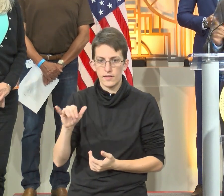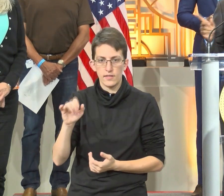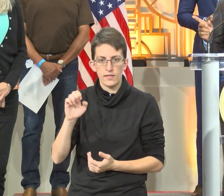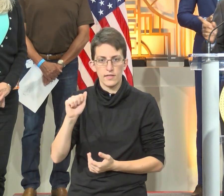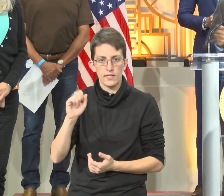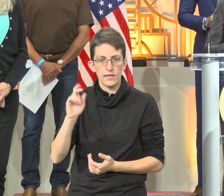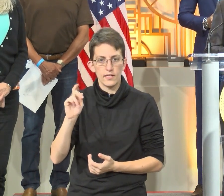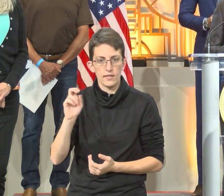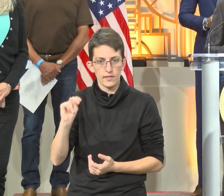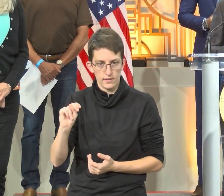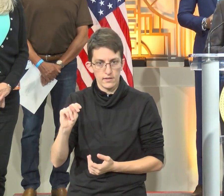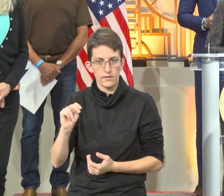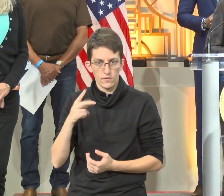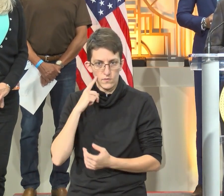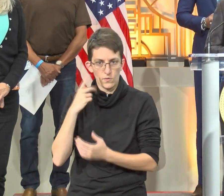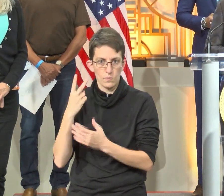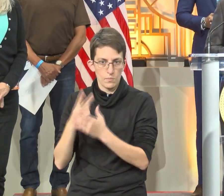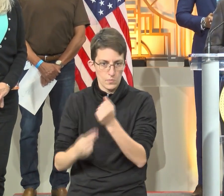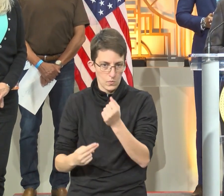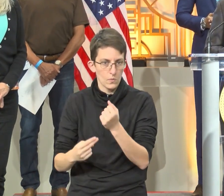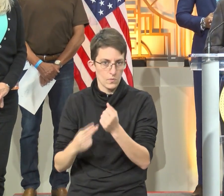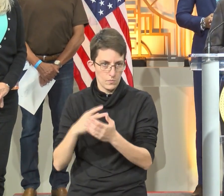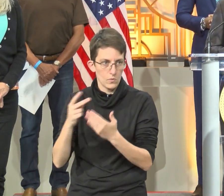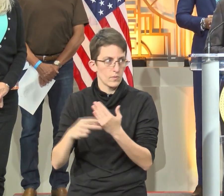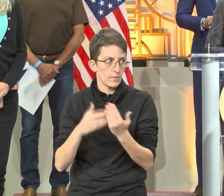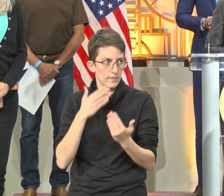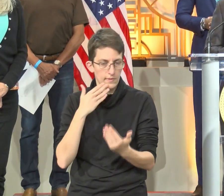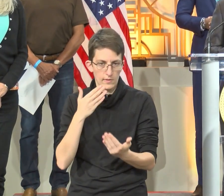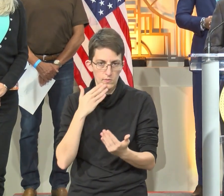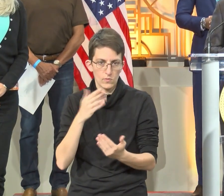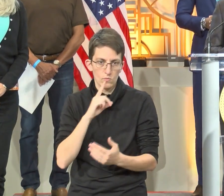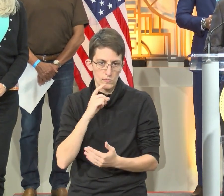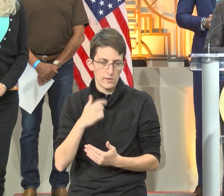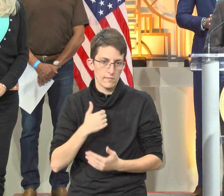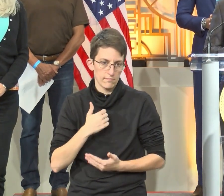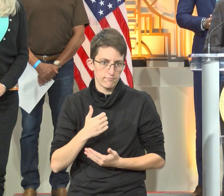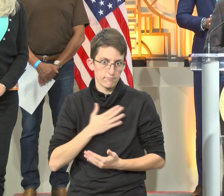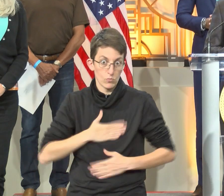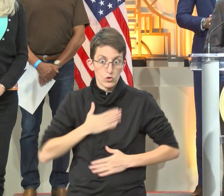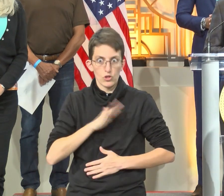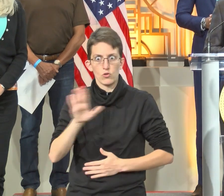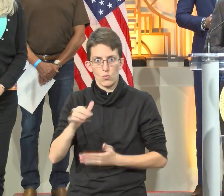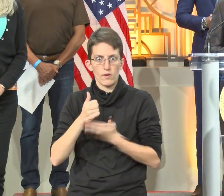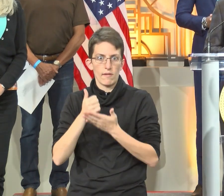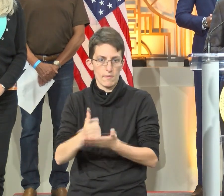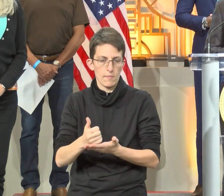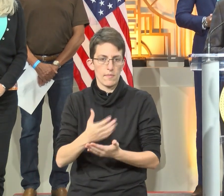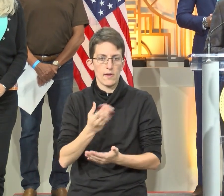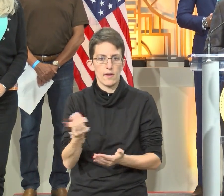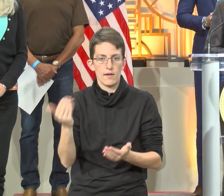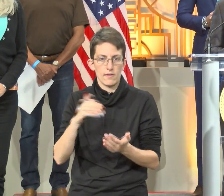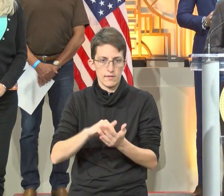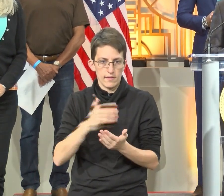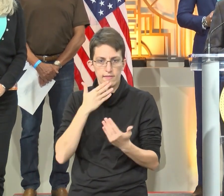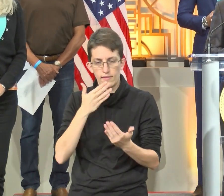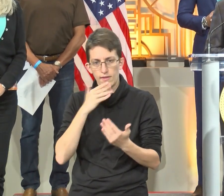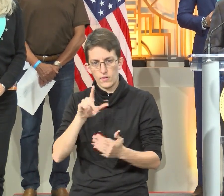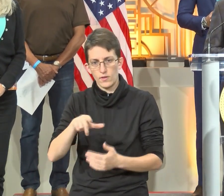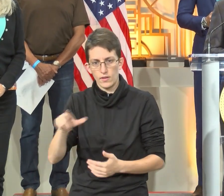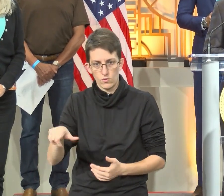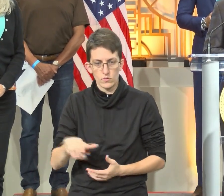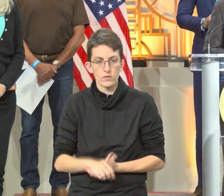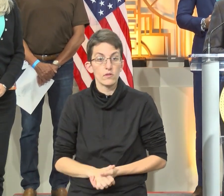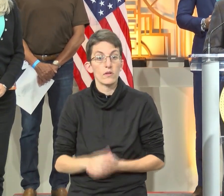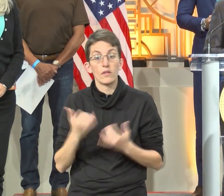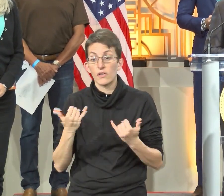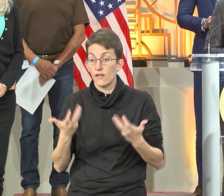out on both of these programs. Thank you, Andy. I really appreciate your assistance on both. And again, I want to thank the landlords for working with us.